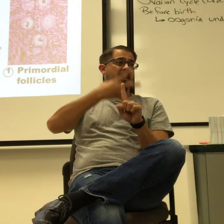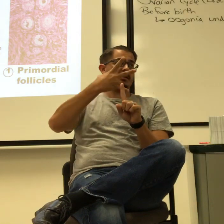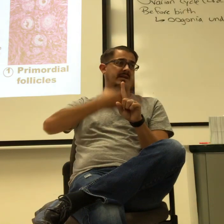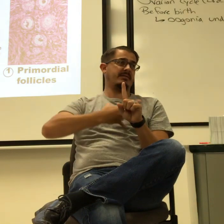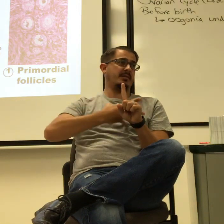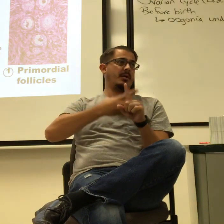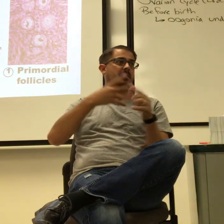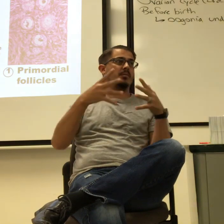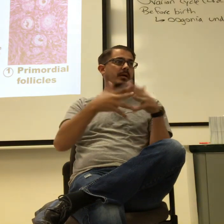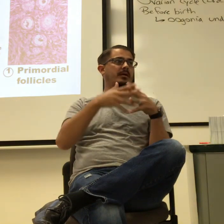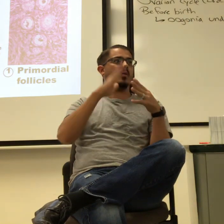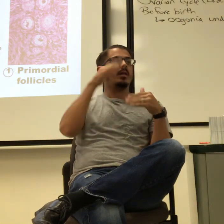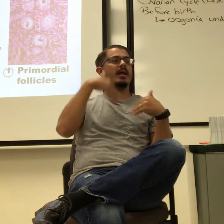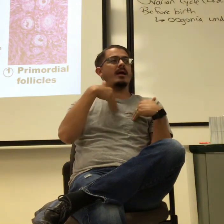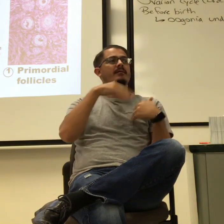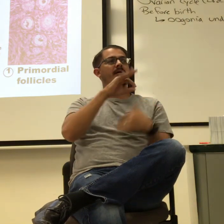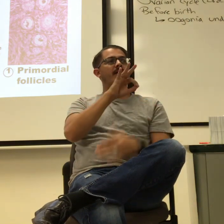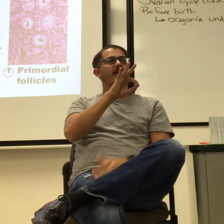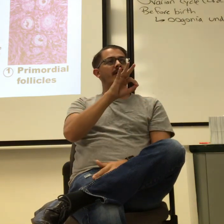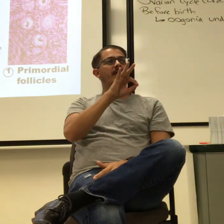that you get follicular development.